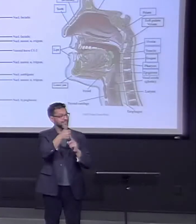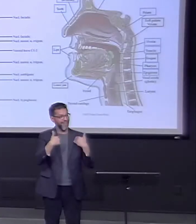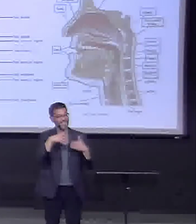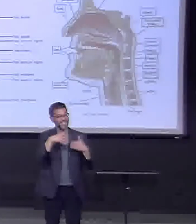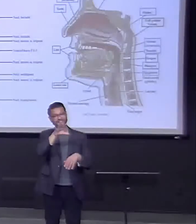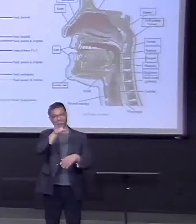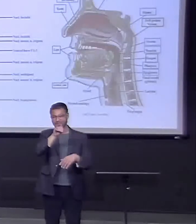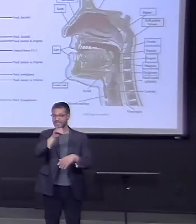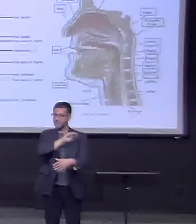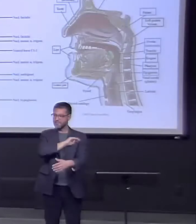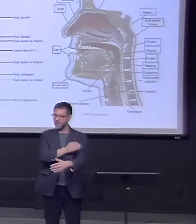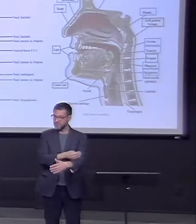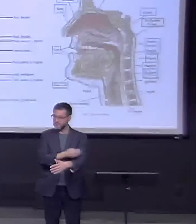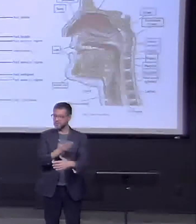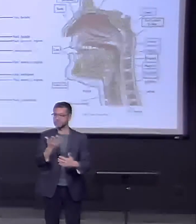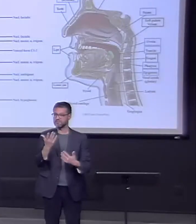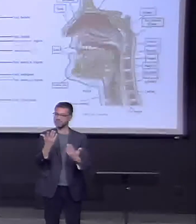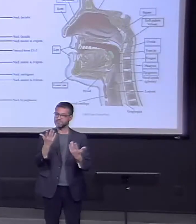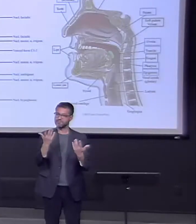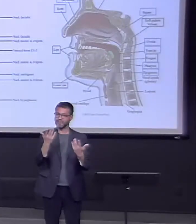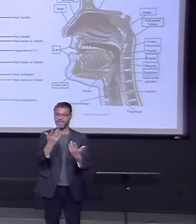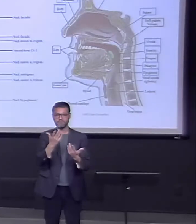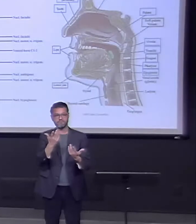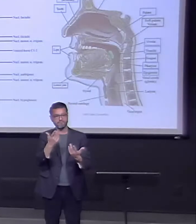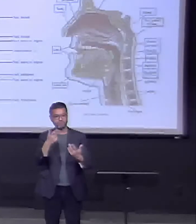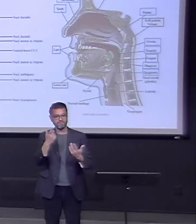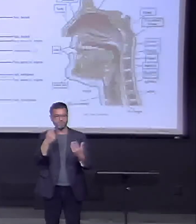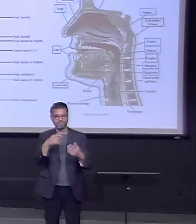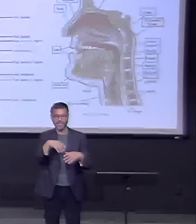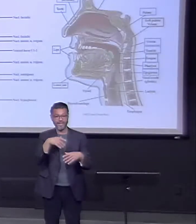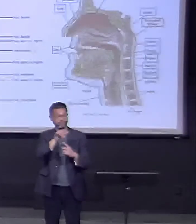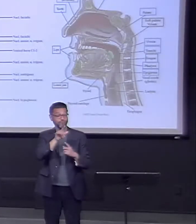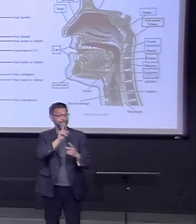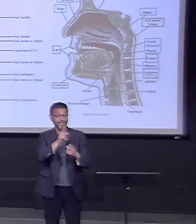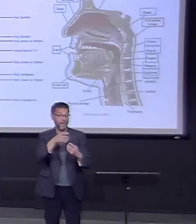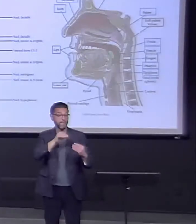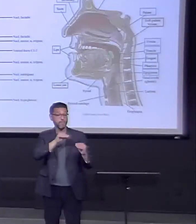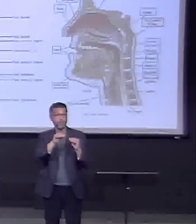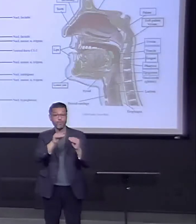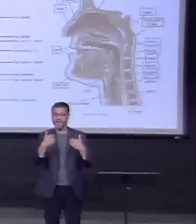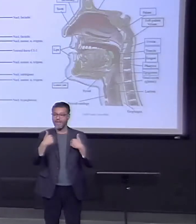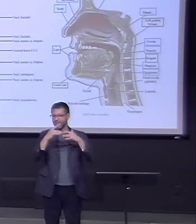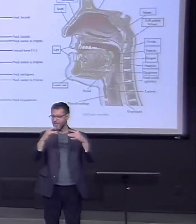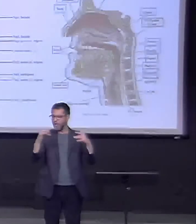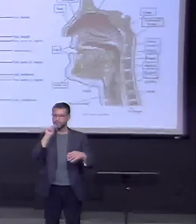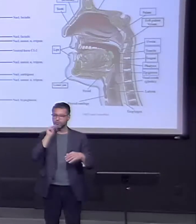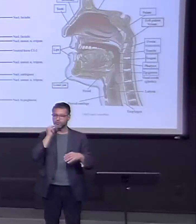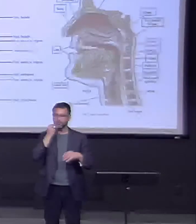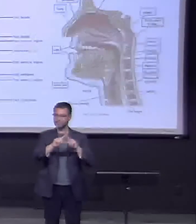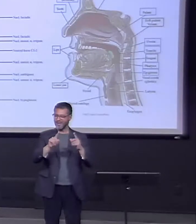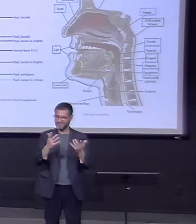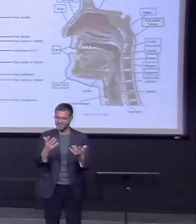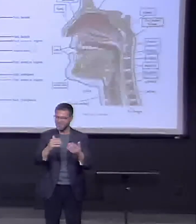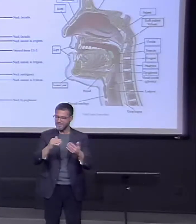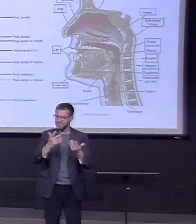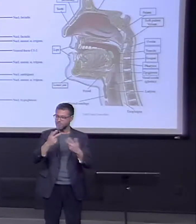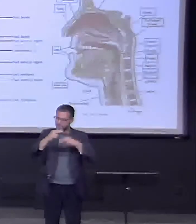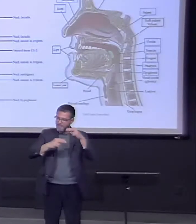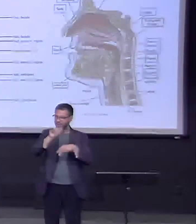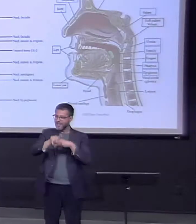that are innervated by various nerves. And to build such a system is just crazy, I